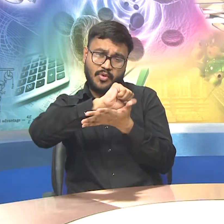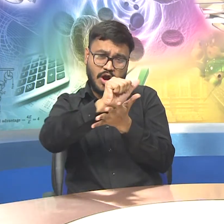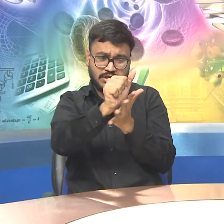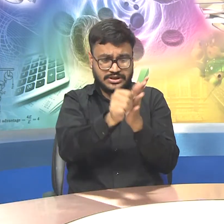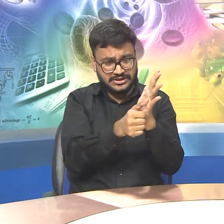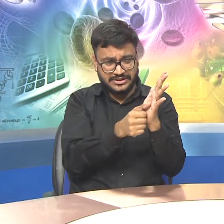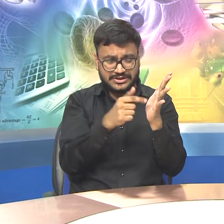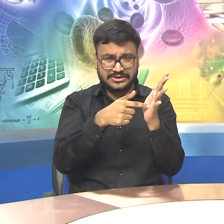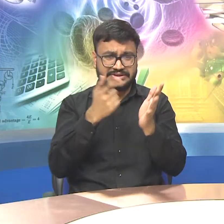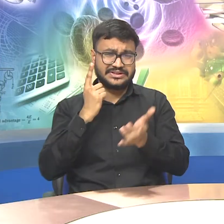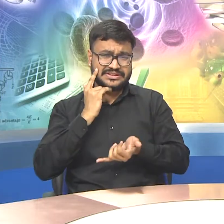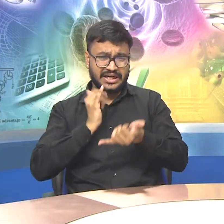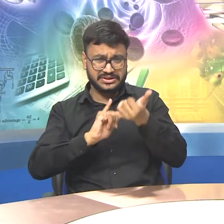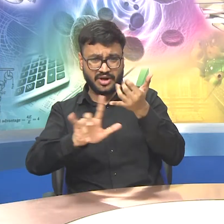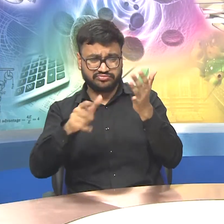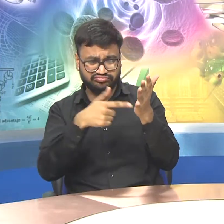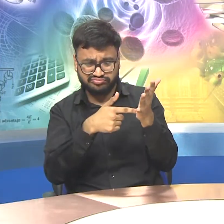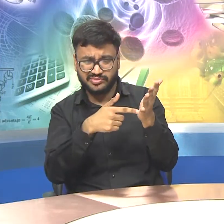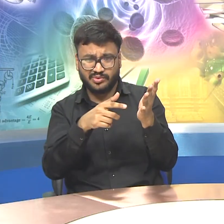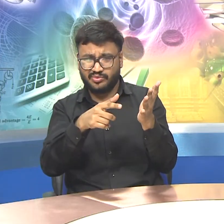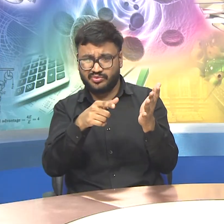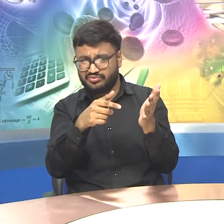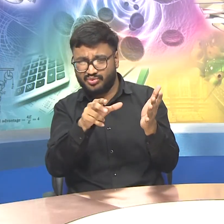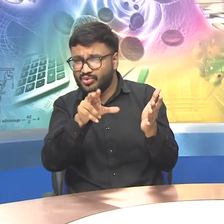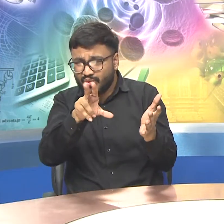Hand shape is not important in ISL.